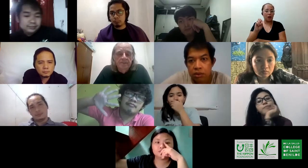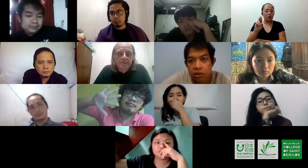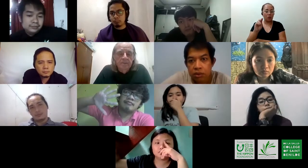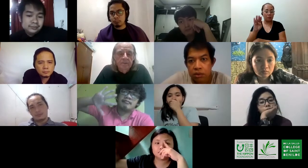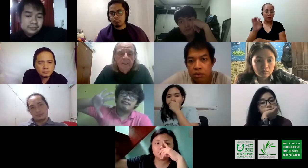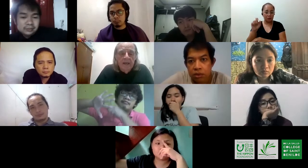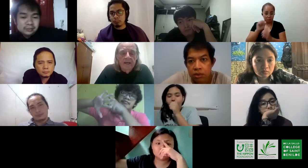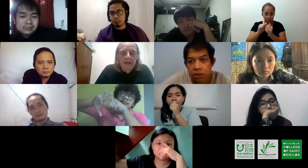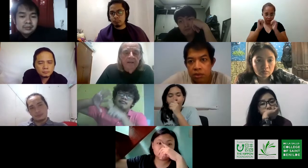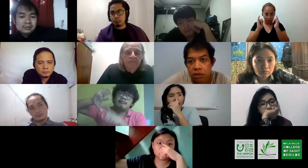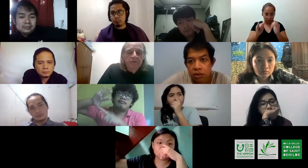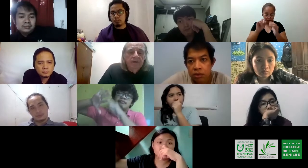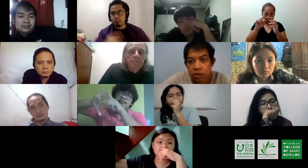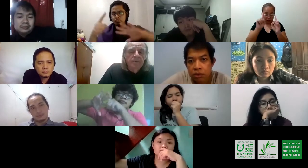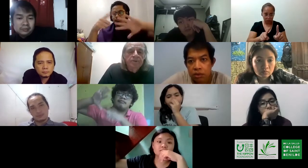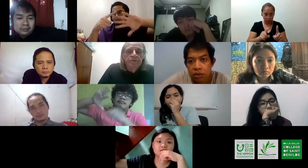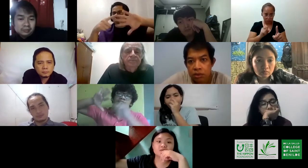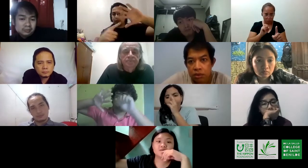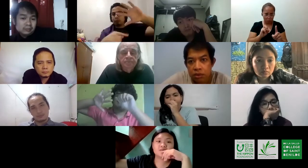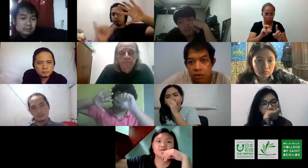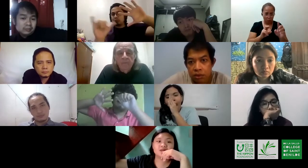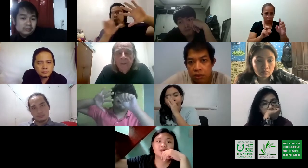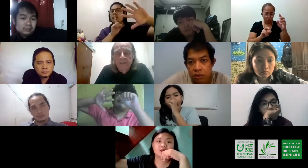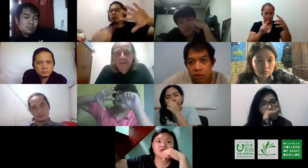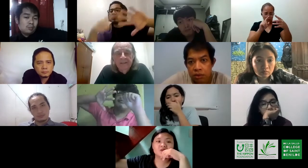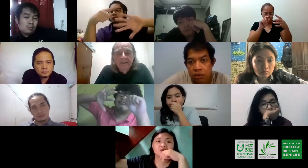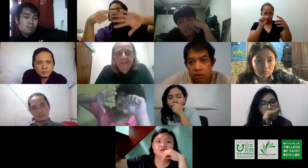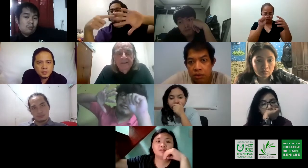same answer, A, for number 2?